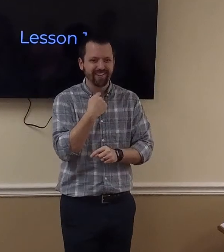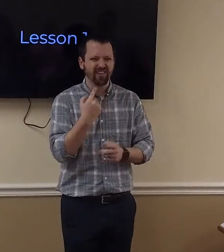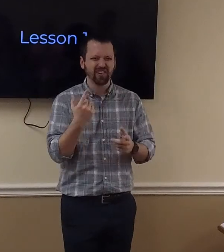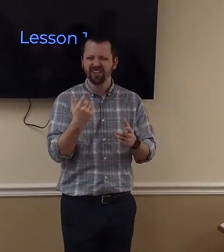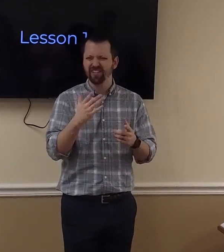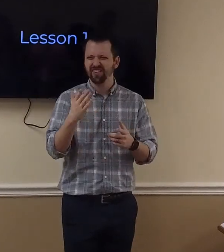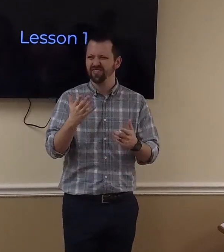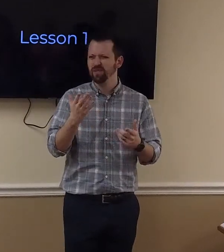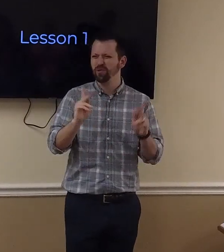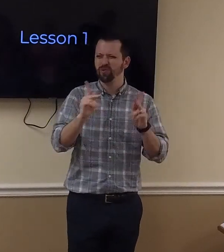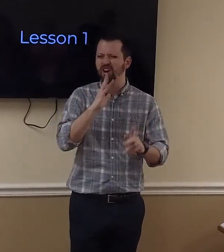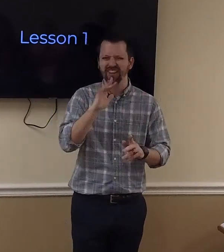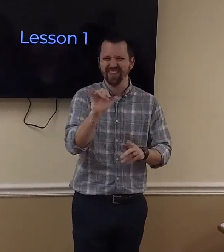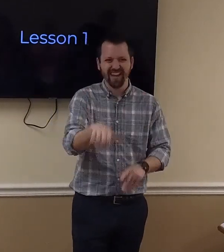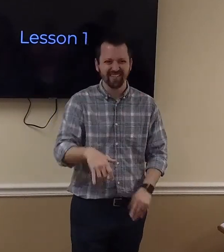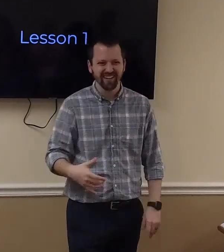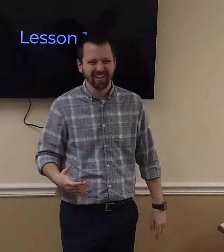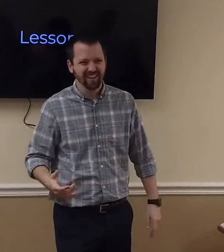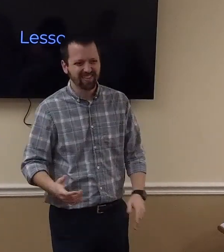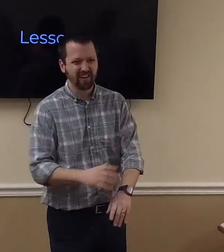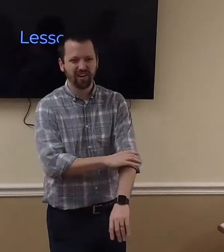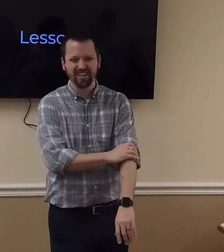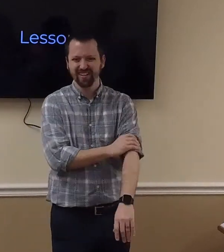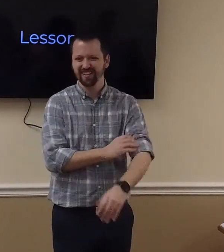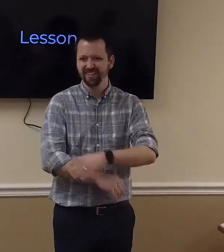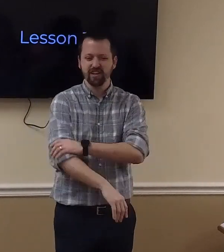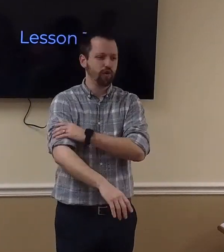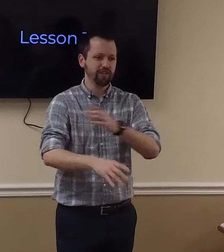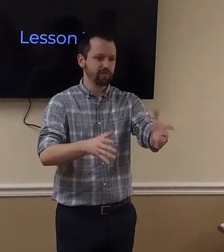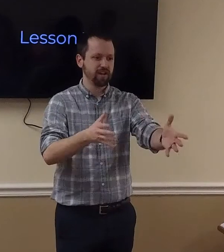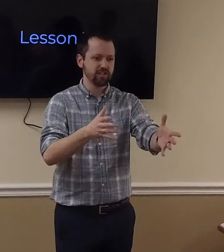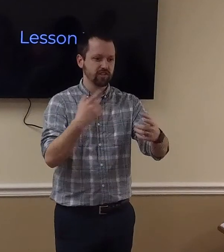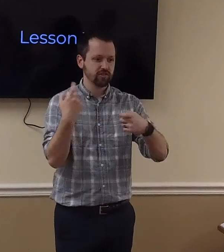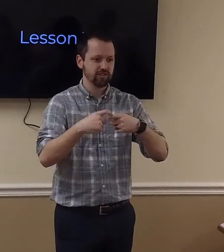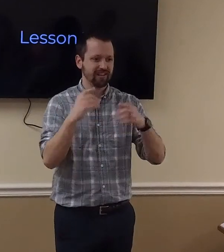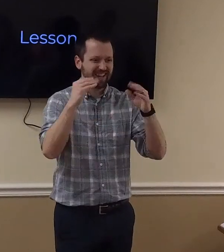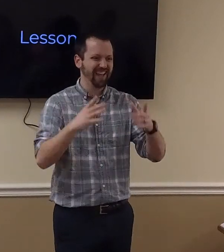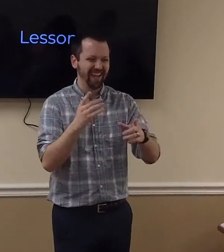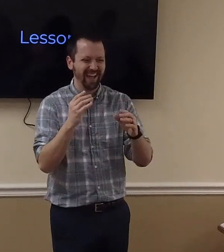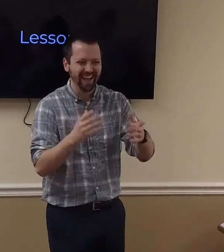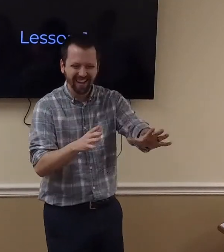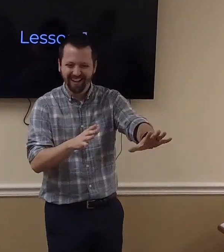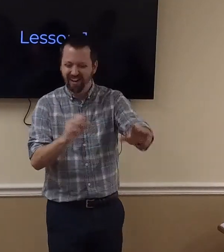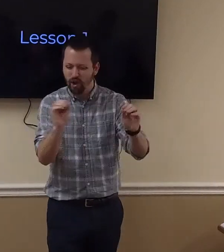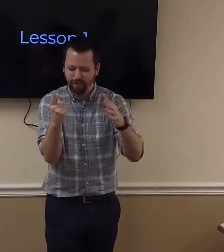know, people don't talk like that. So, no offense to Spanish teachers. No, that's no